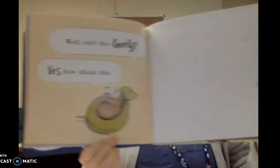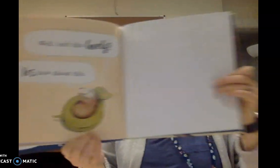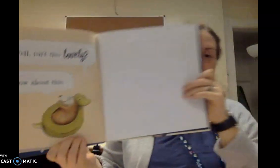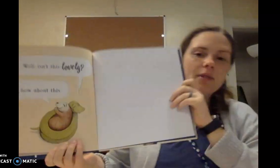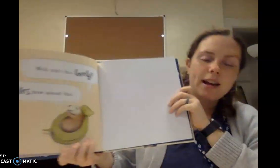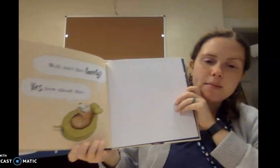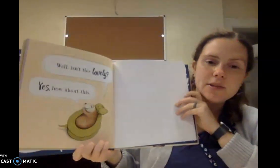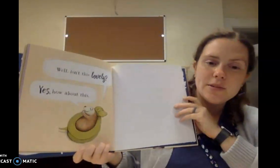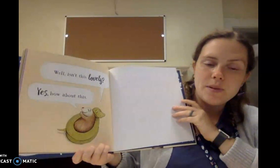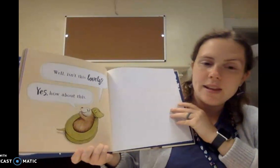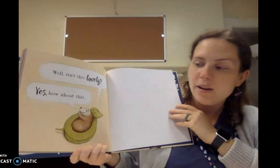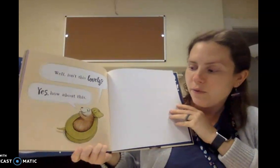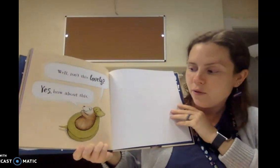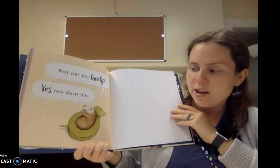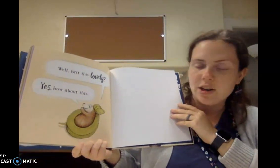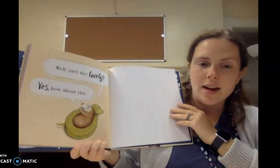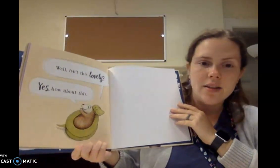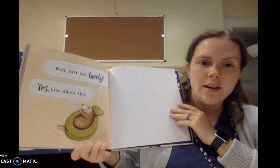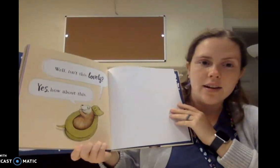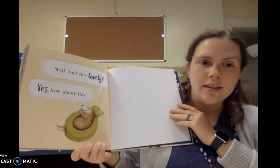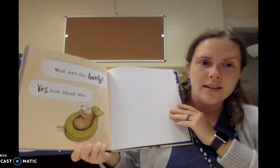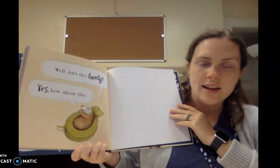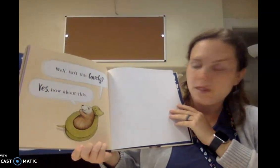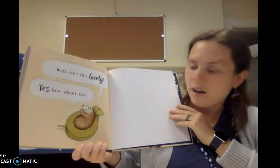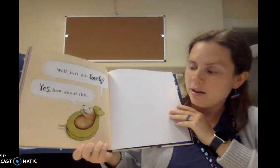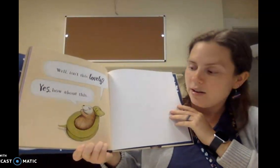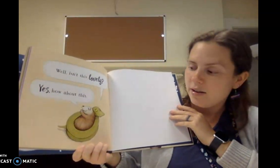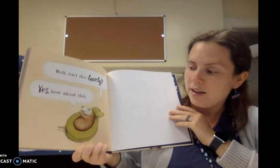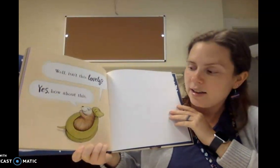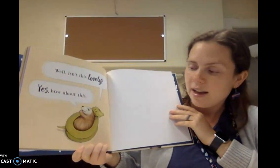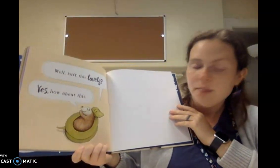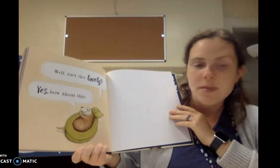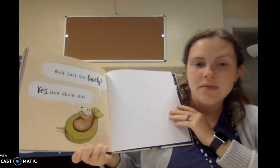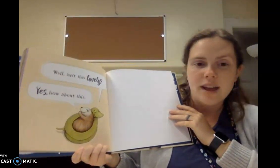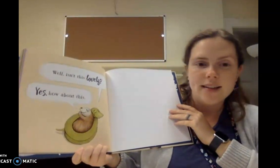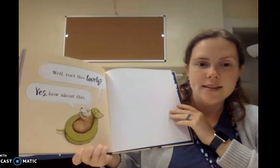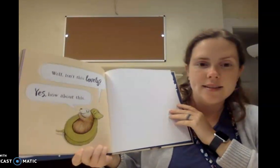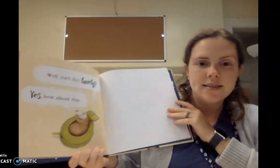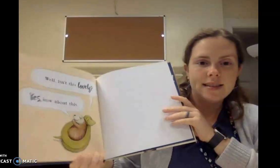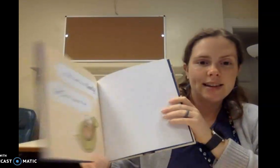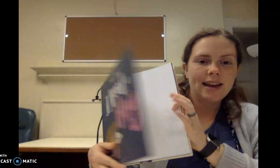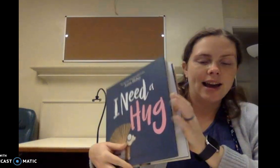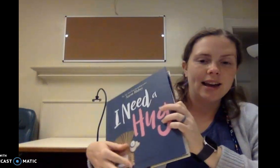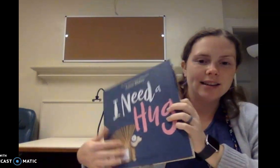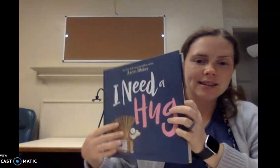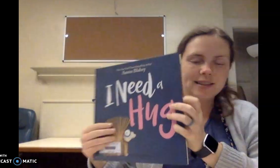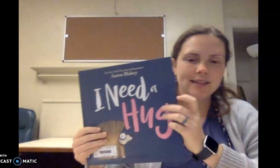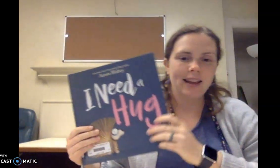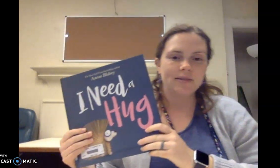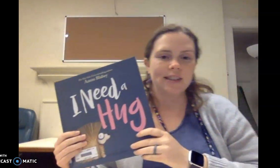Yes, they were able to be there for each other and cuddle and be friends. The end. That was such